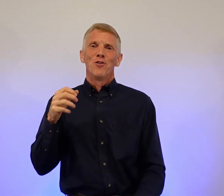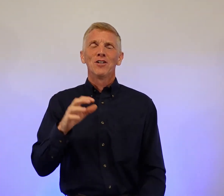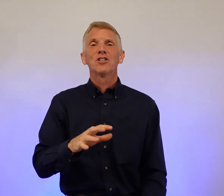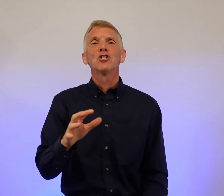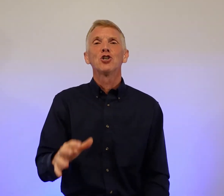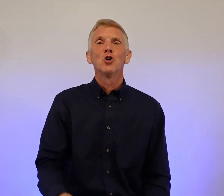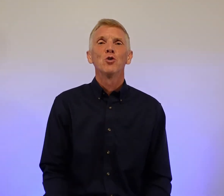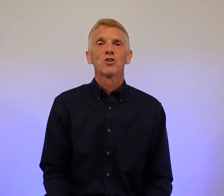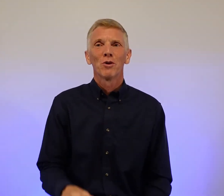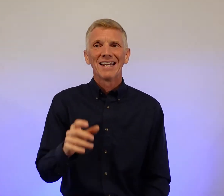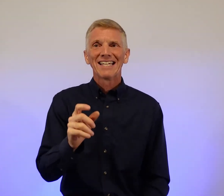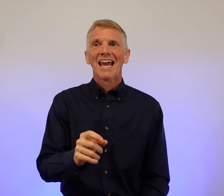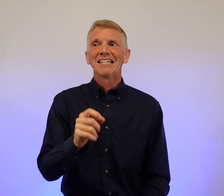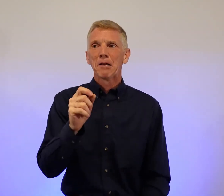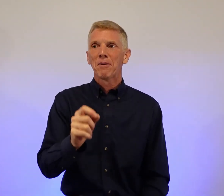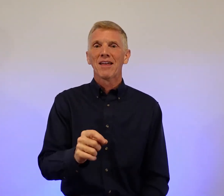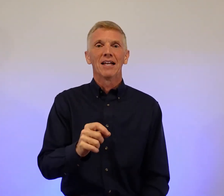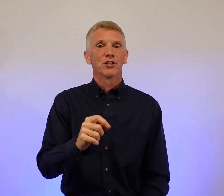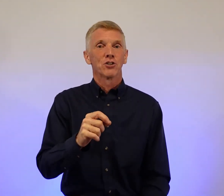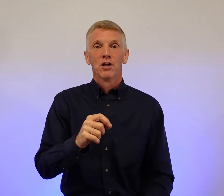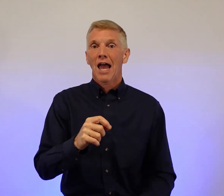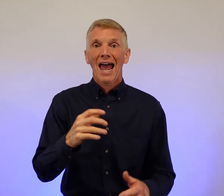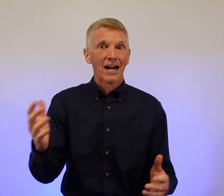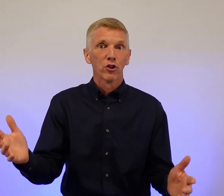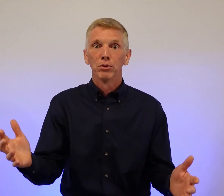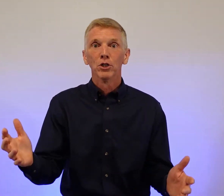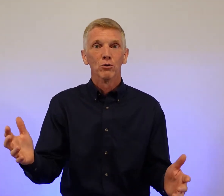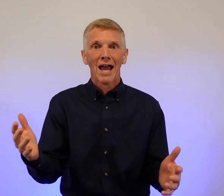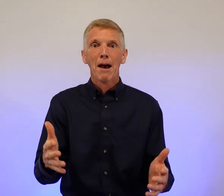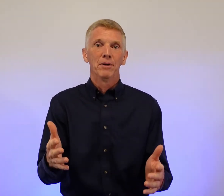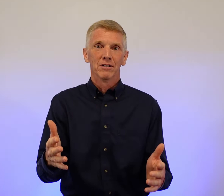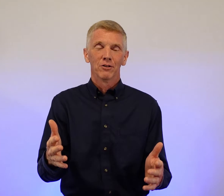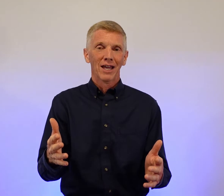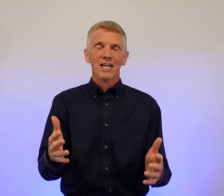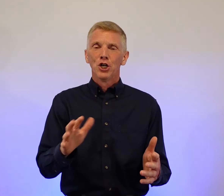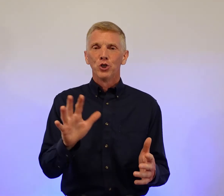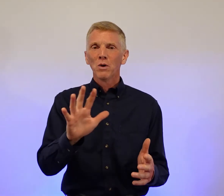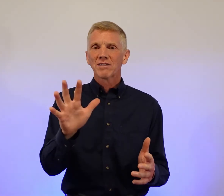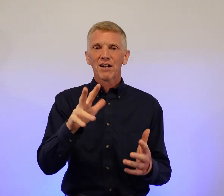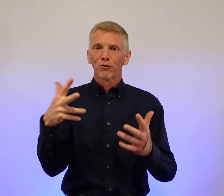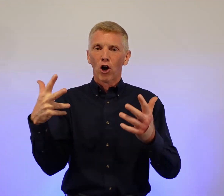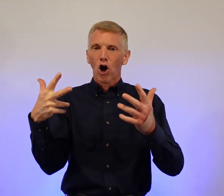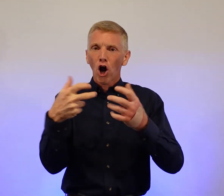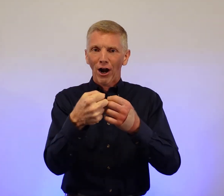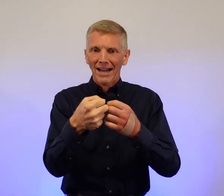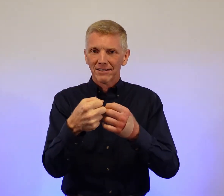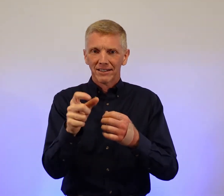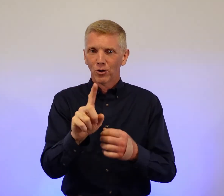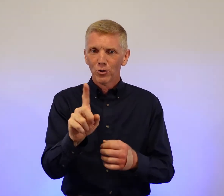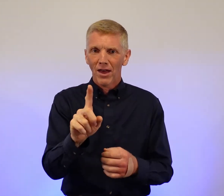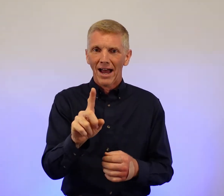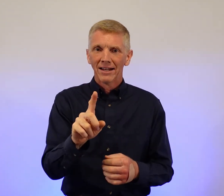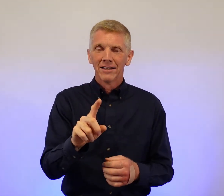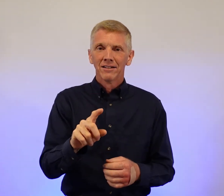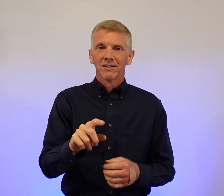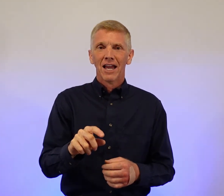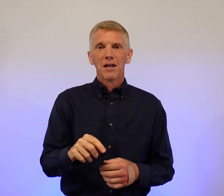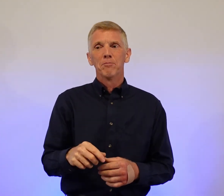This is used to indicate something that just out of the blue happened, okay. You wouldn't sign it for a car accident, don't do that, okay,